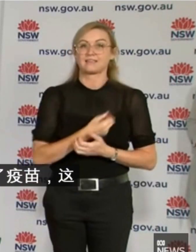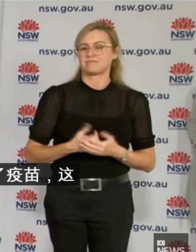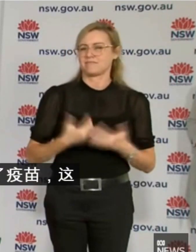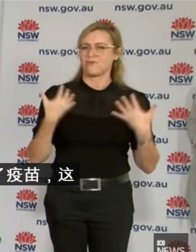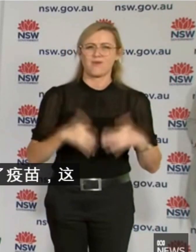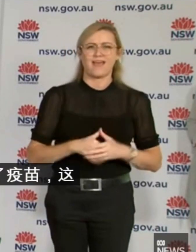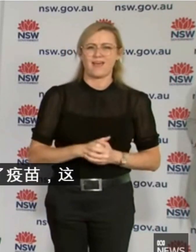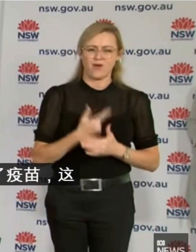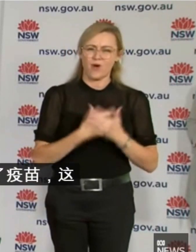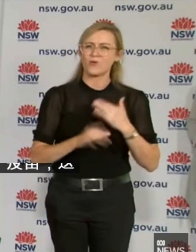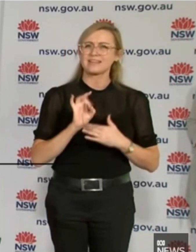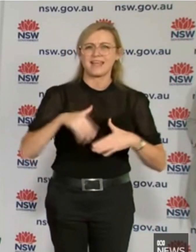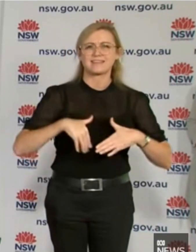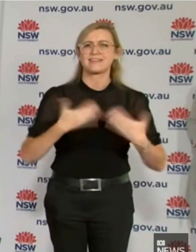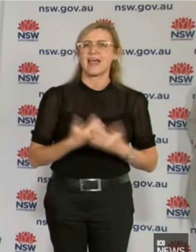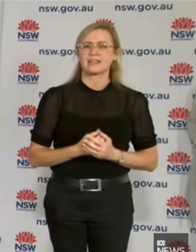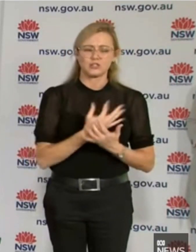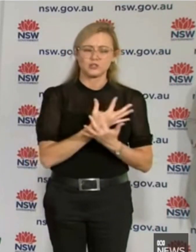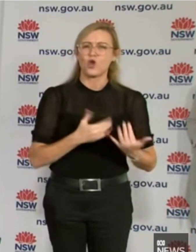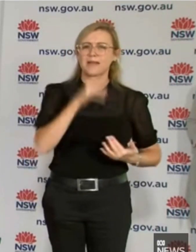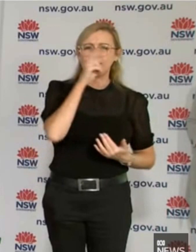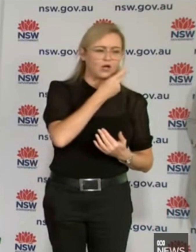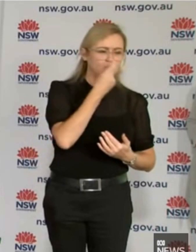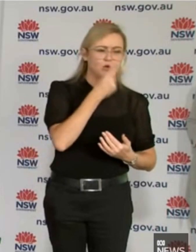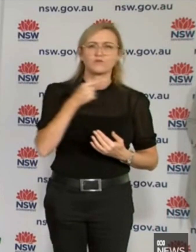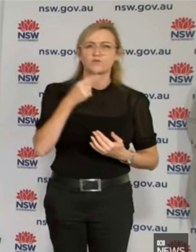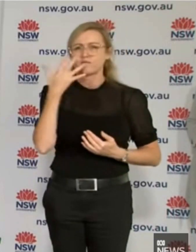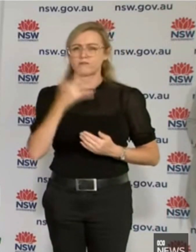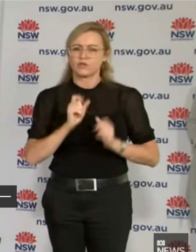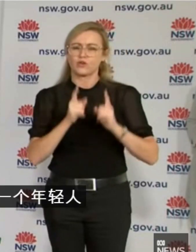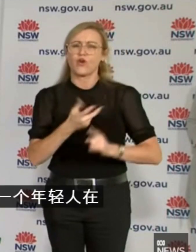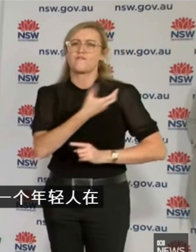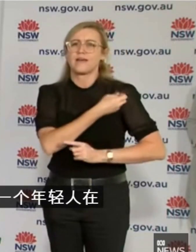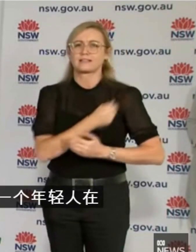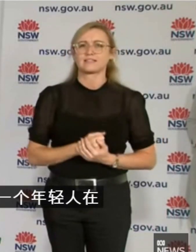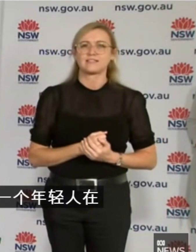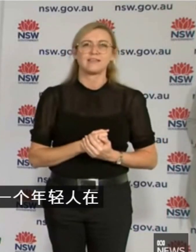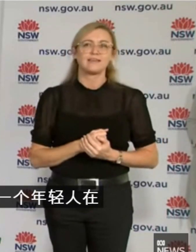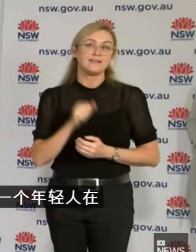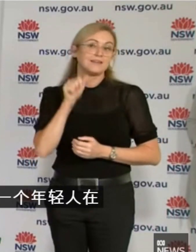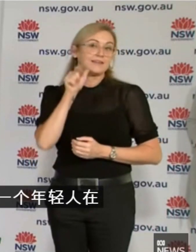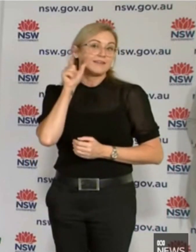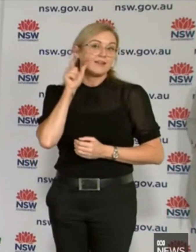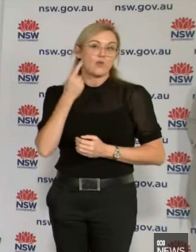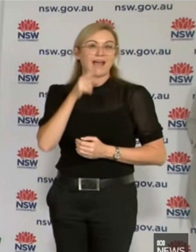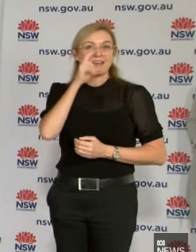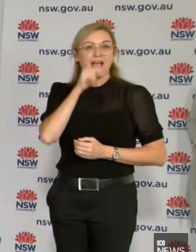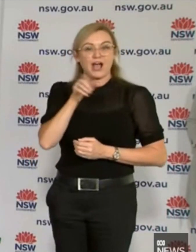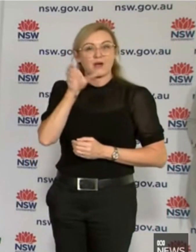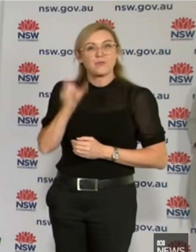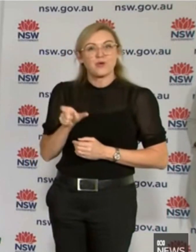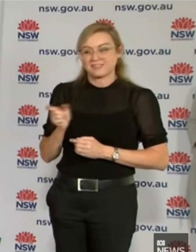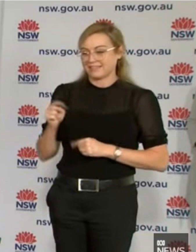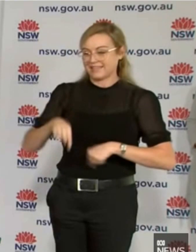just amazing. So thank you to all the young people out there. We had a young person here the day before yesterday who was talking about the importance